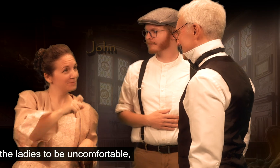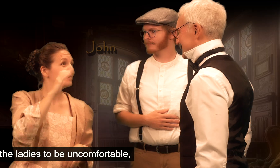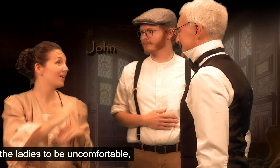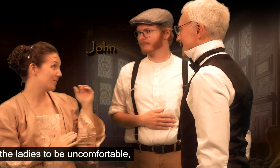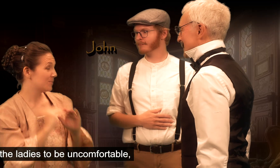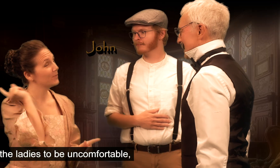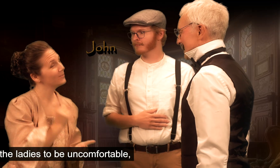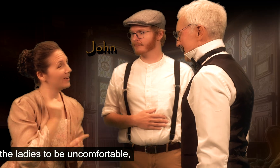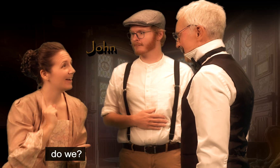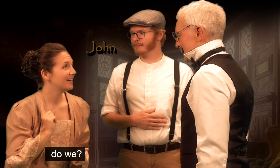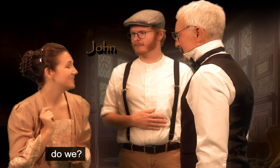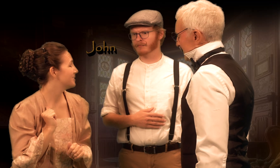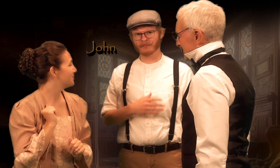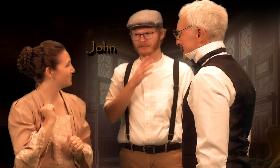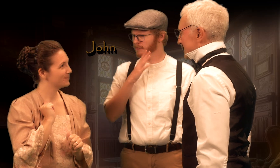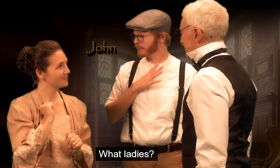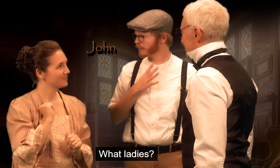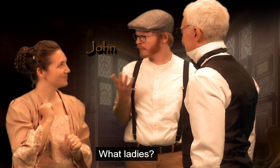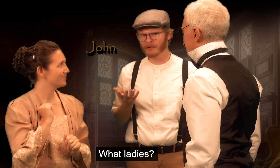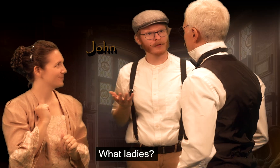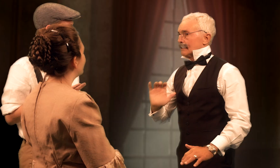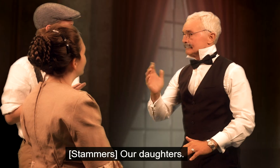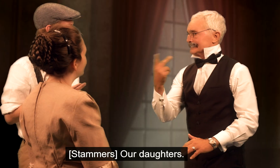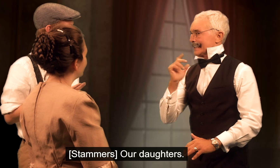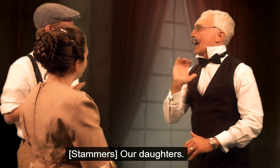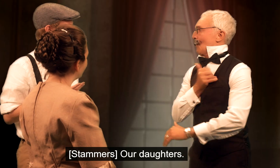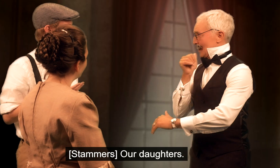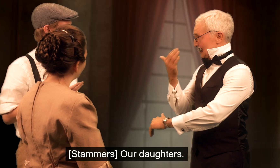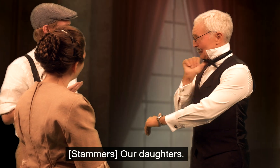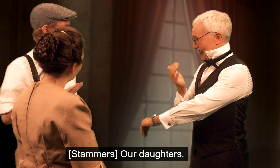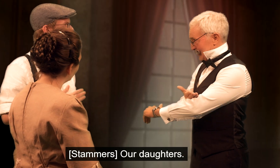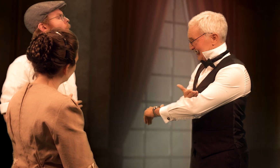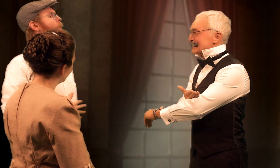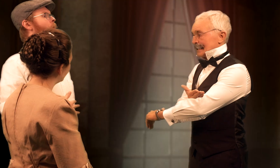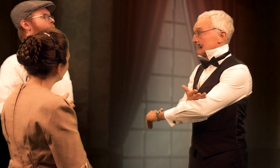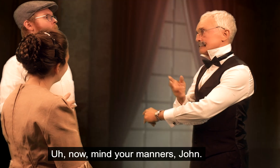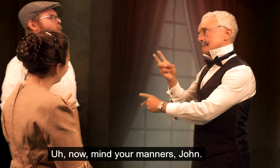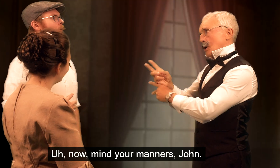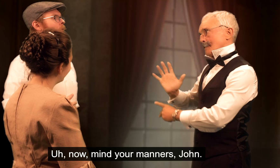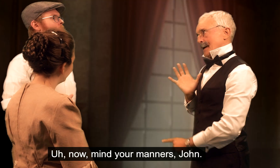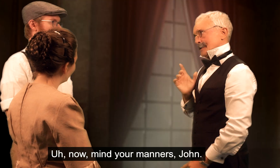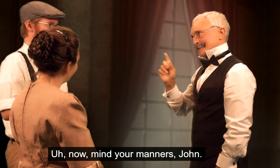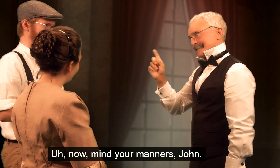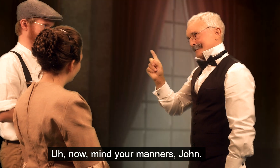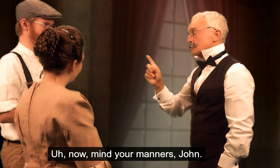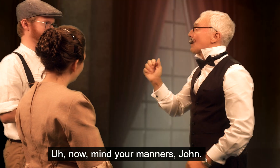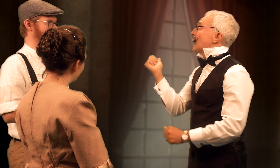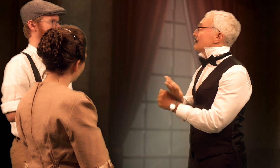to be uncomfortable, do we? What ladies? Our daughters. Now, mind your manners, John.